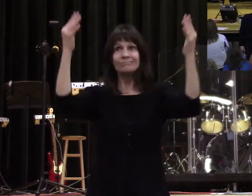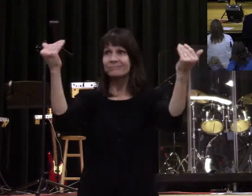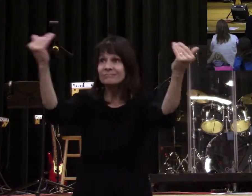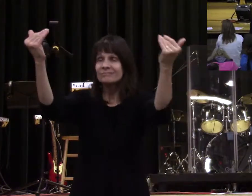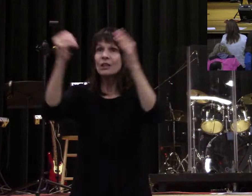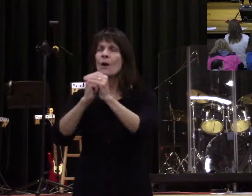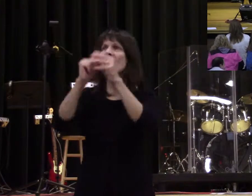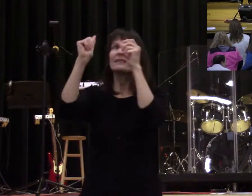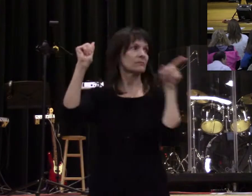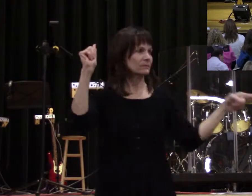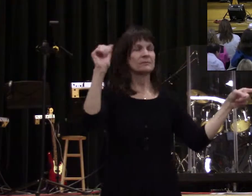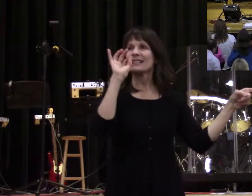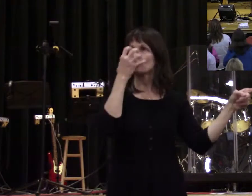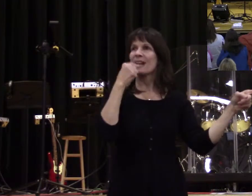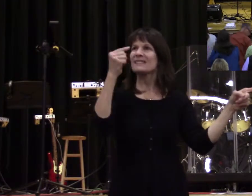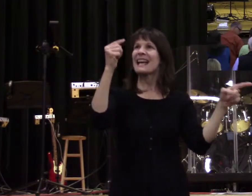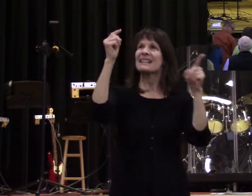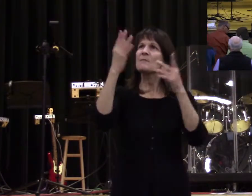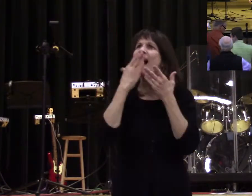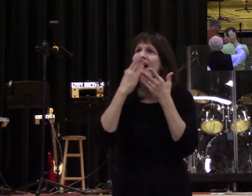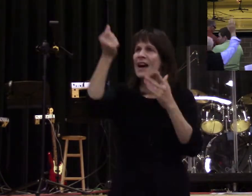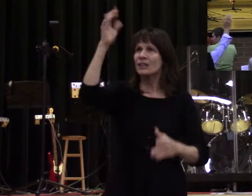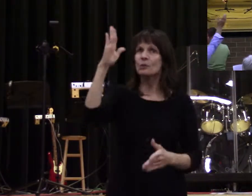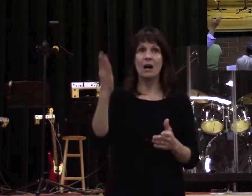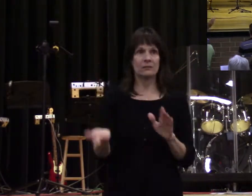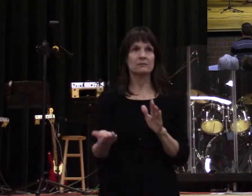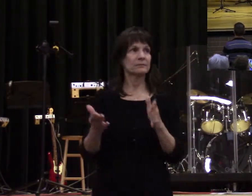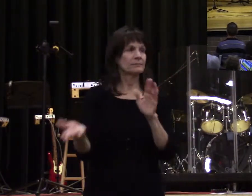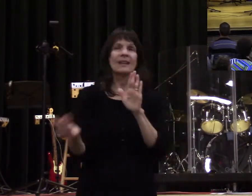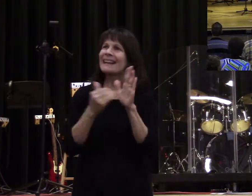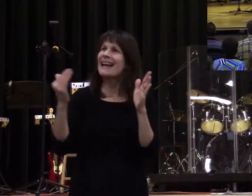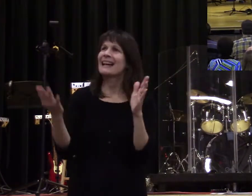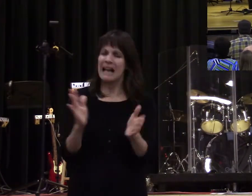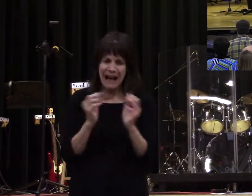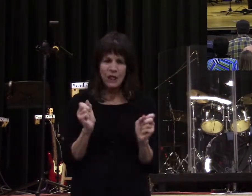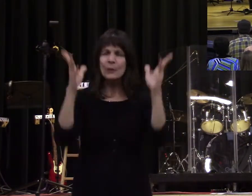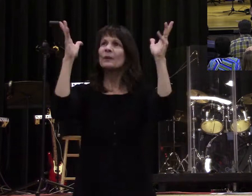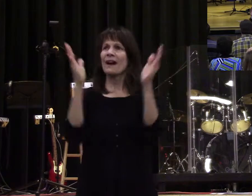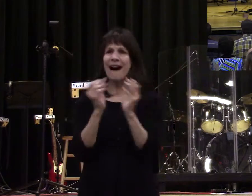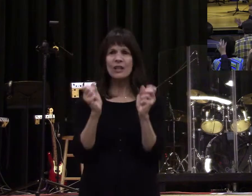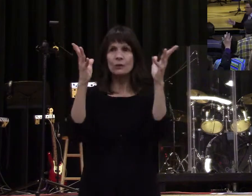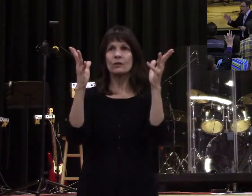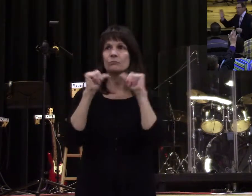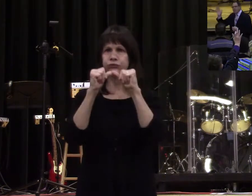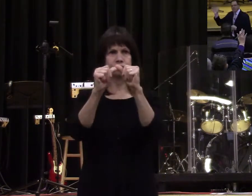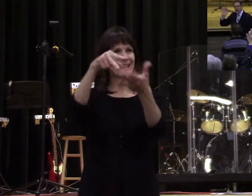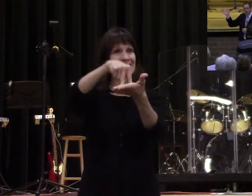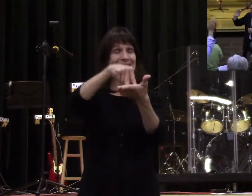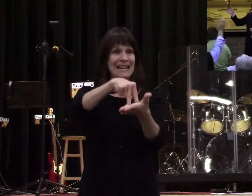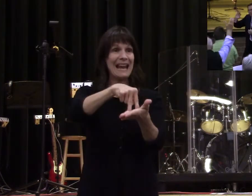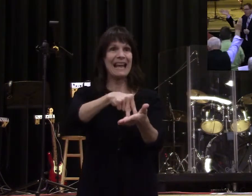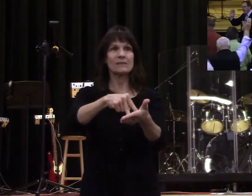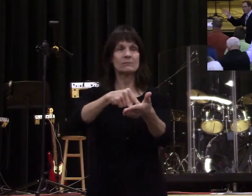I thank you, oh God. I thank you, oh God. Okay, hallelujah. Stay standing. I want you to